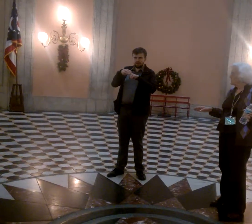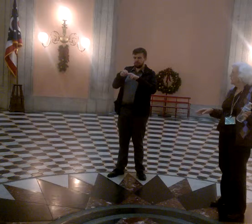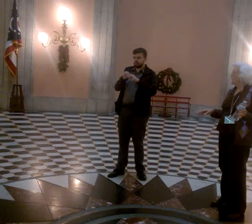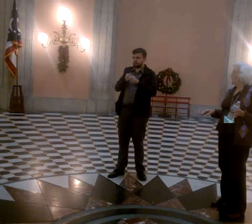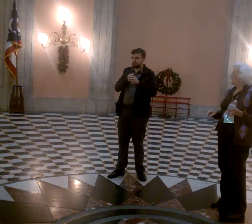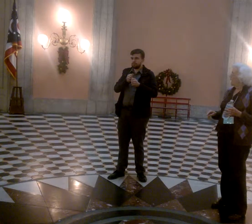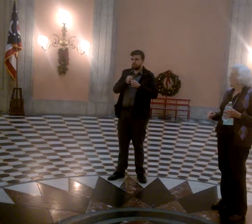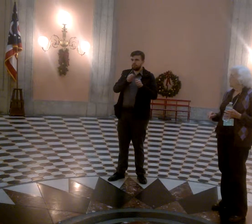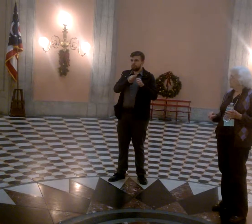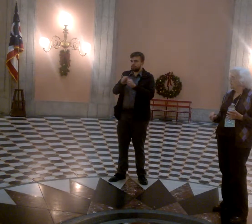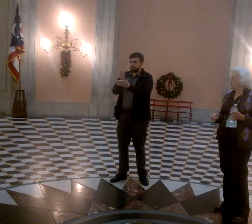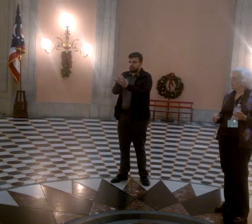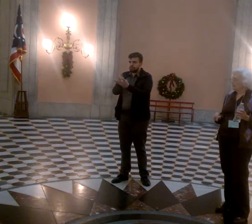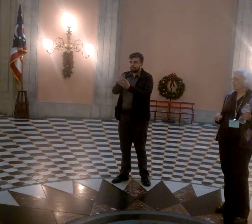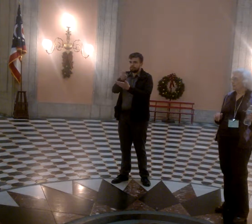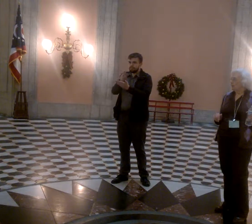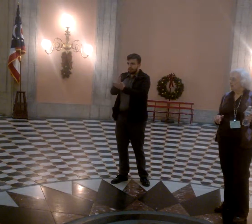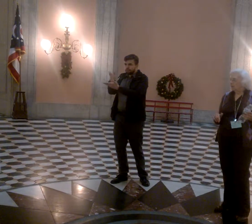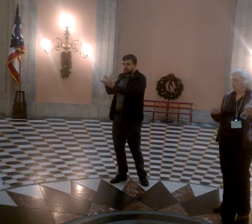to Columbus and